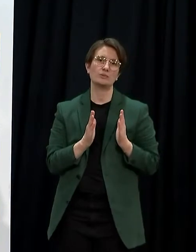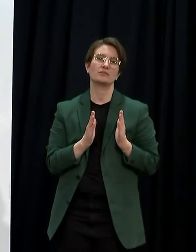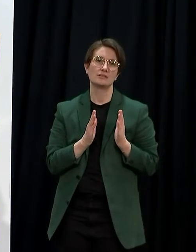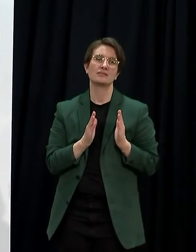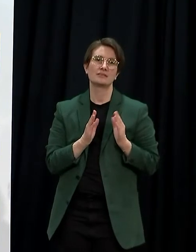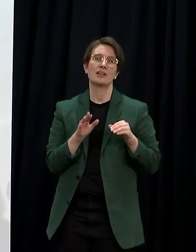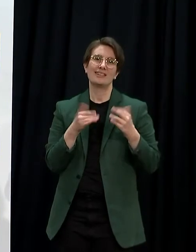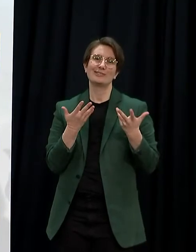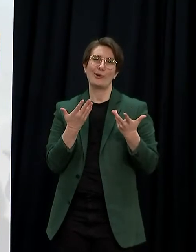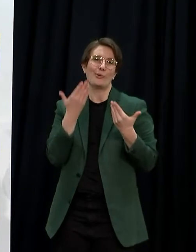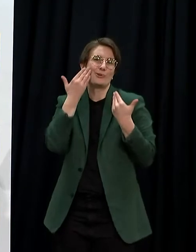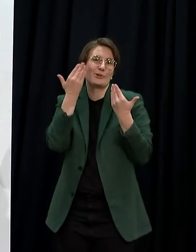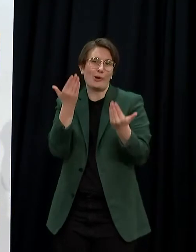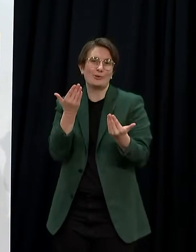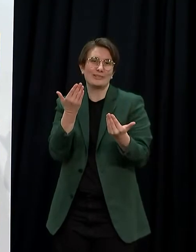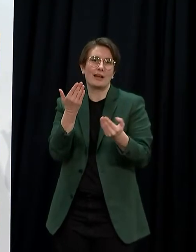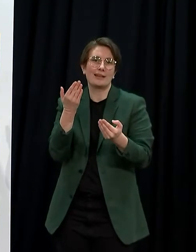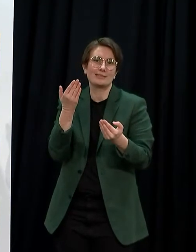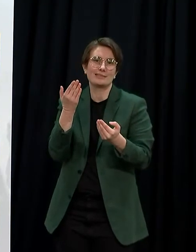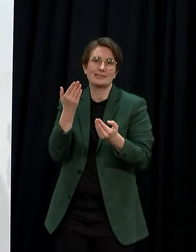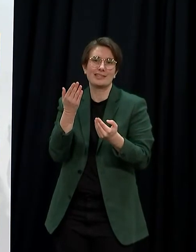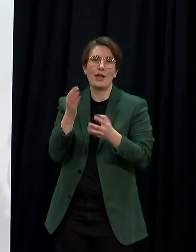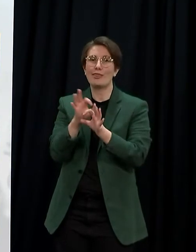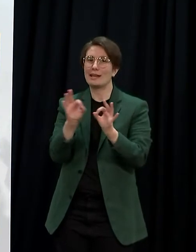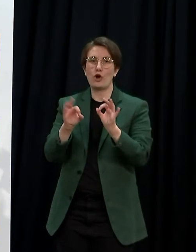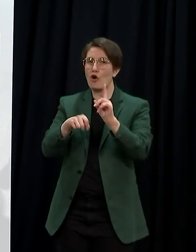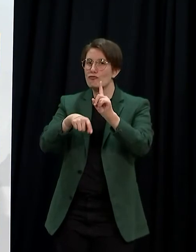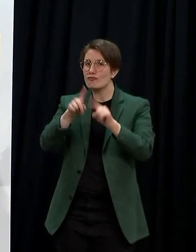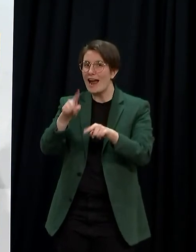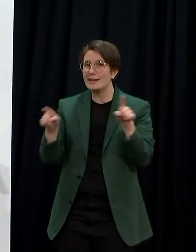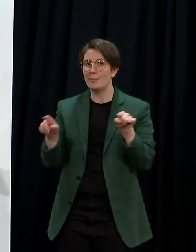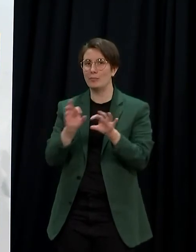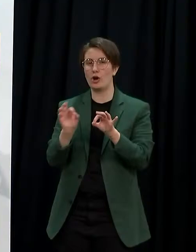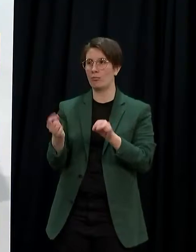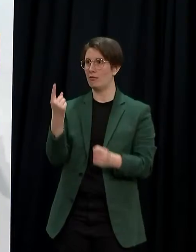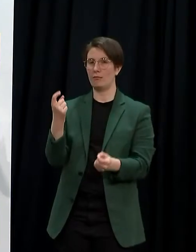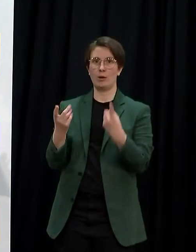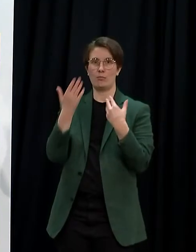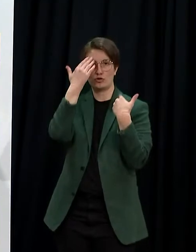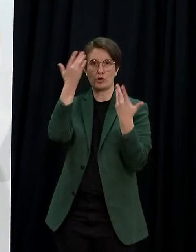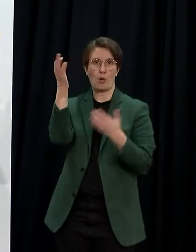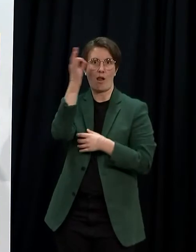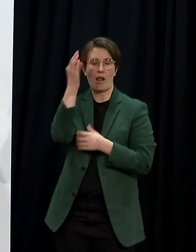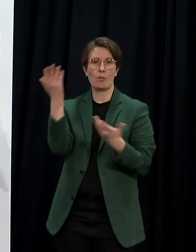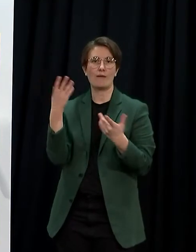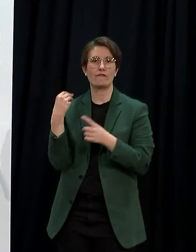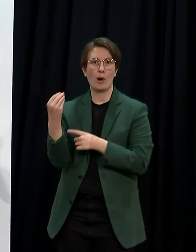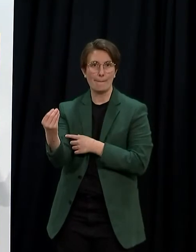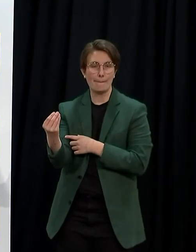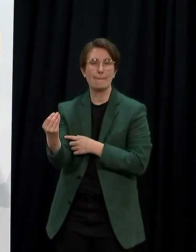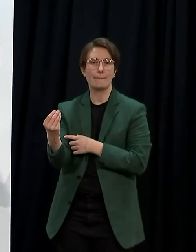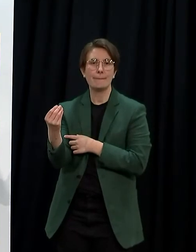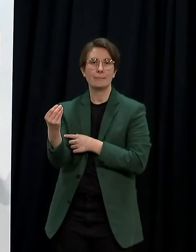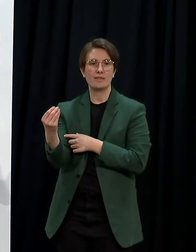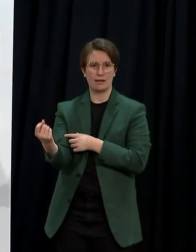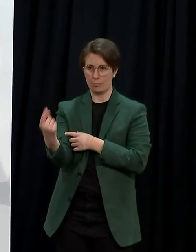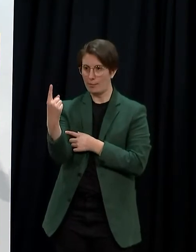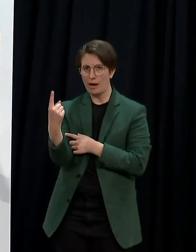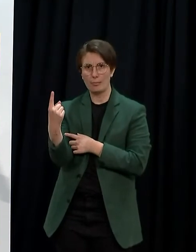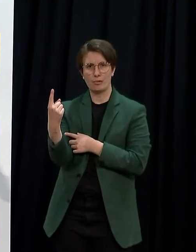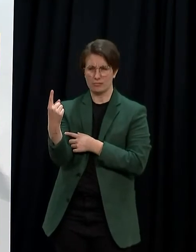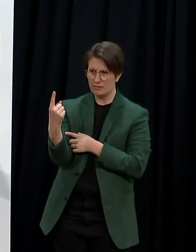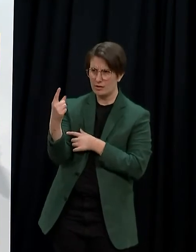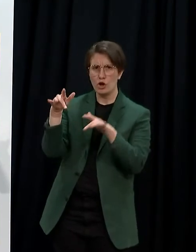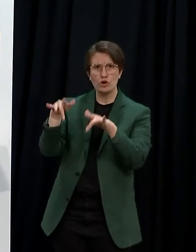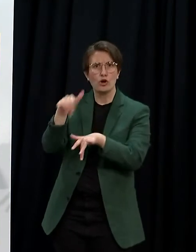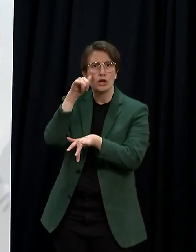one of the signs. And as I say, the other is, where we know that we've got some close contacts that are still yet to test. Even while